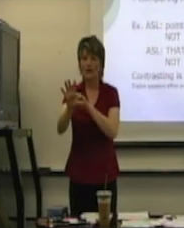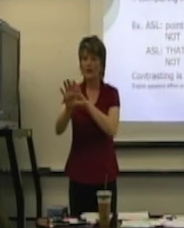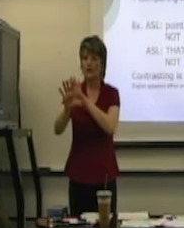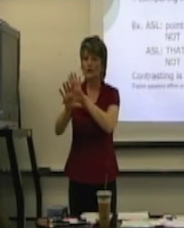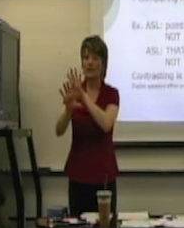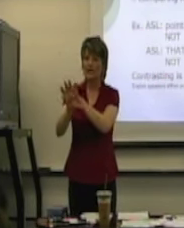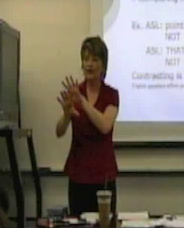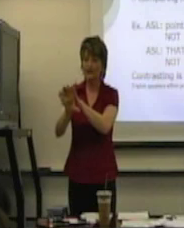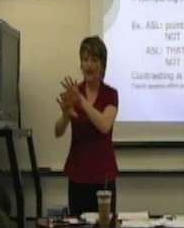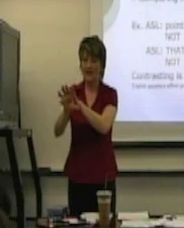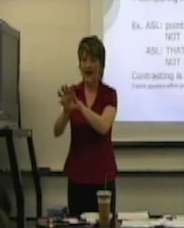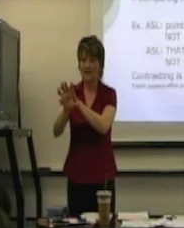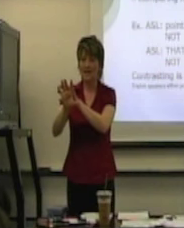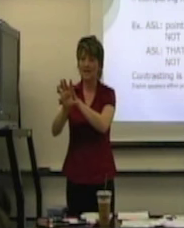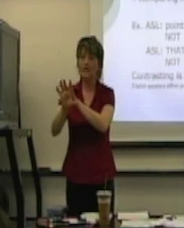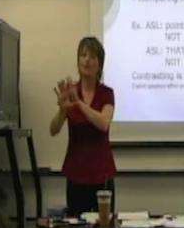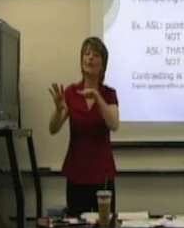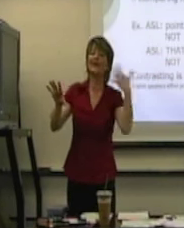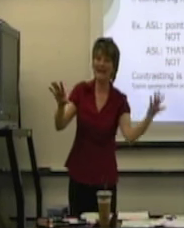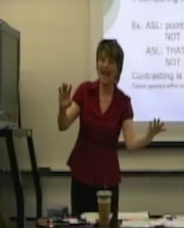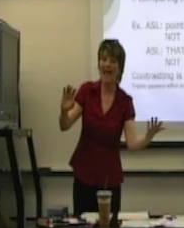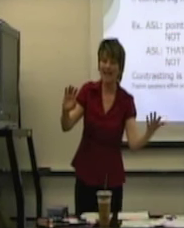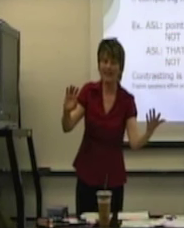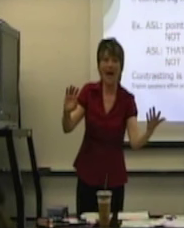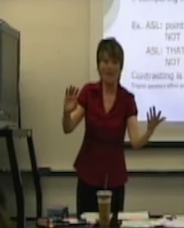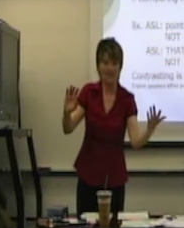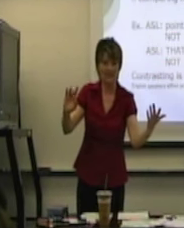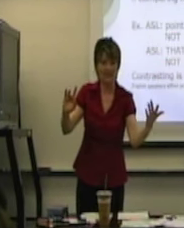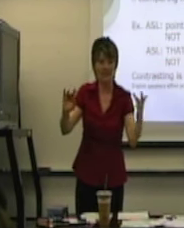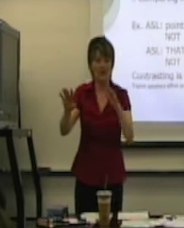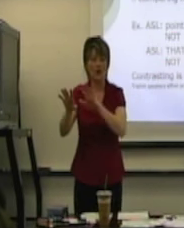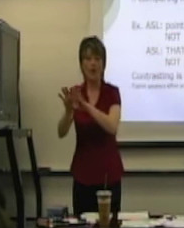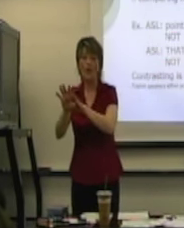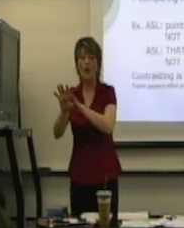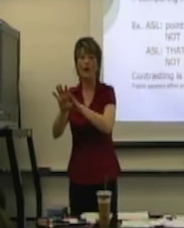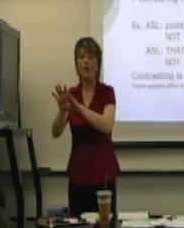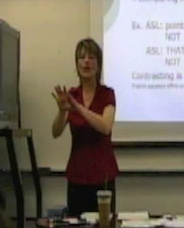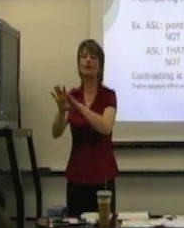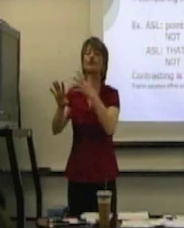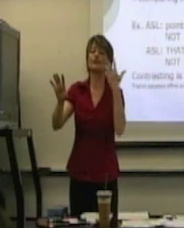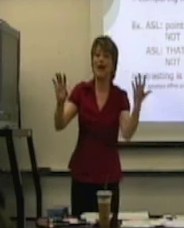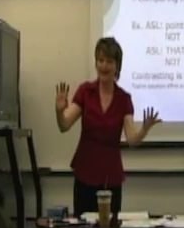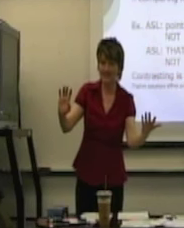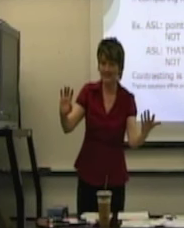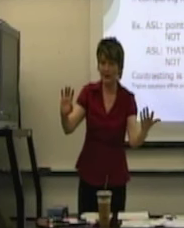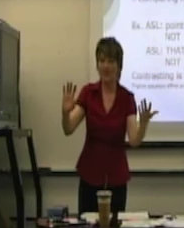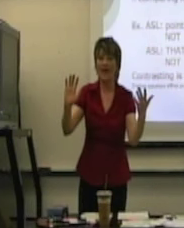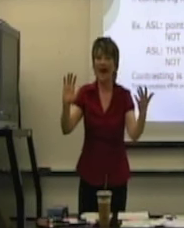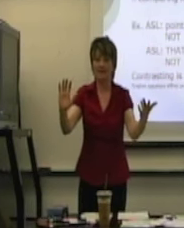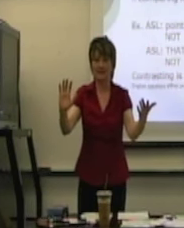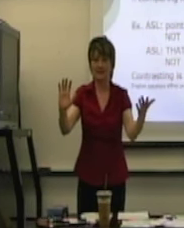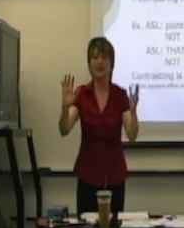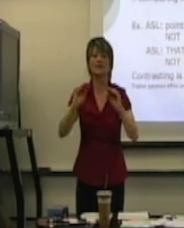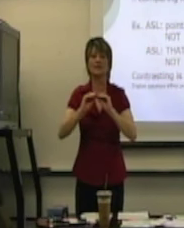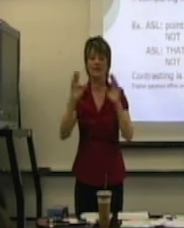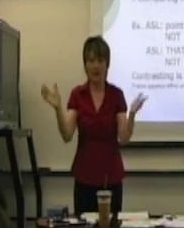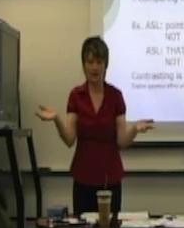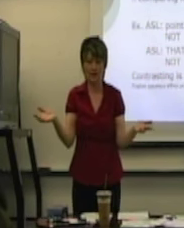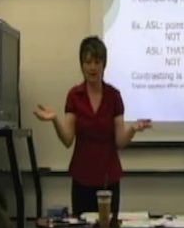order to clarify the concept, we can add in the opposite or contrast it with the opposite to make sure that